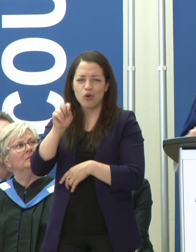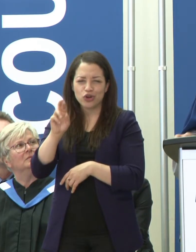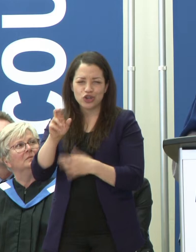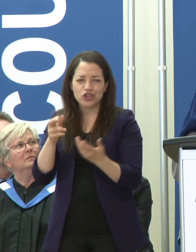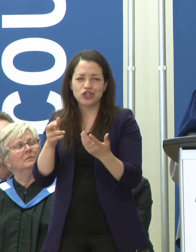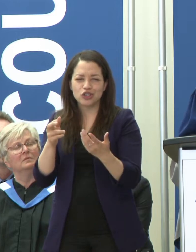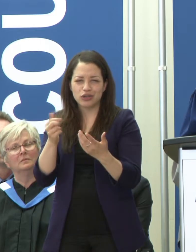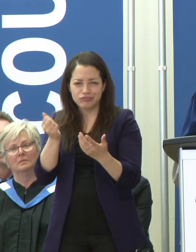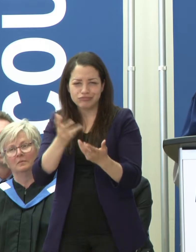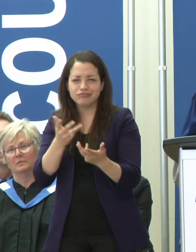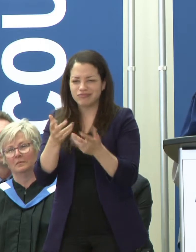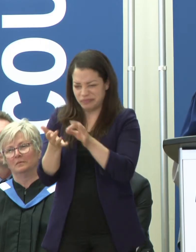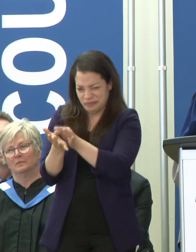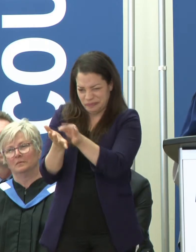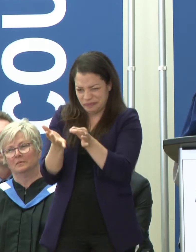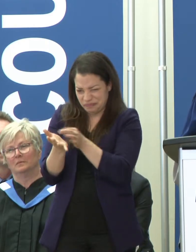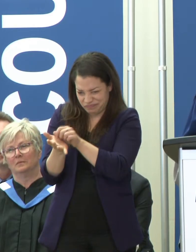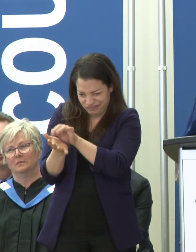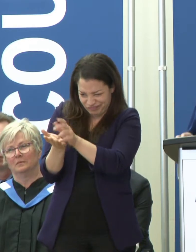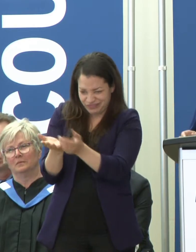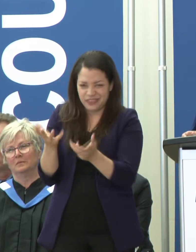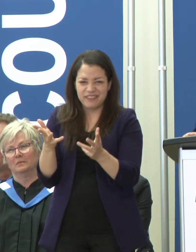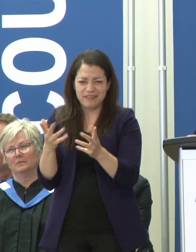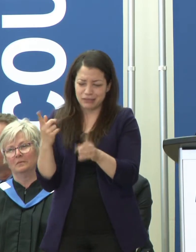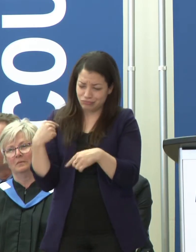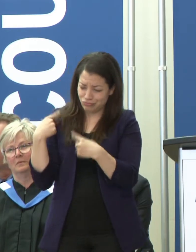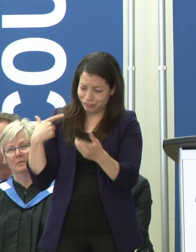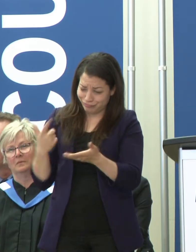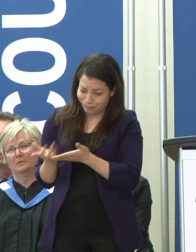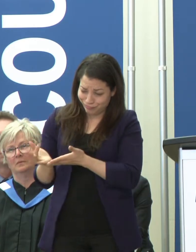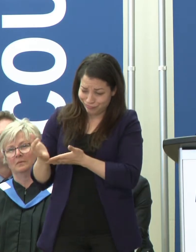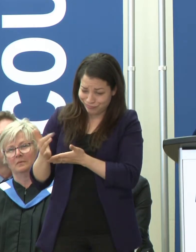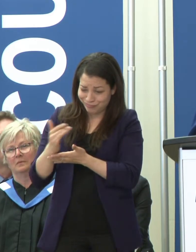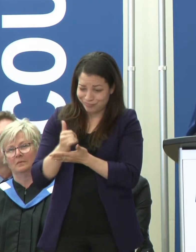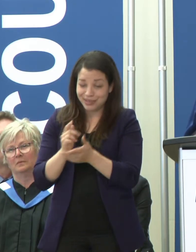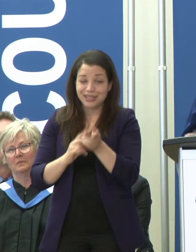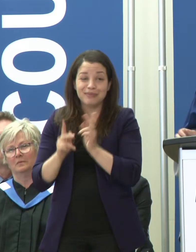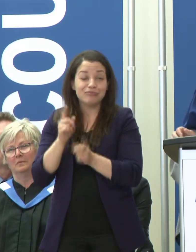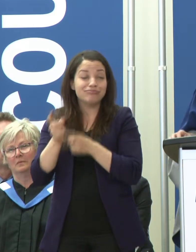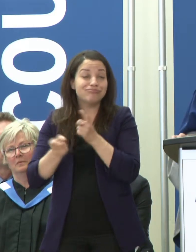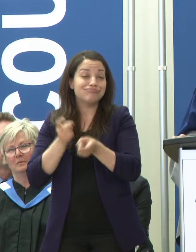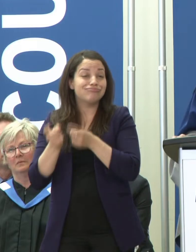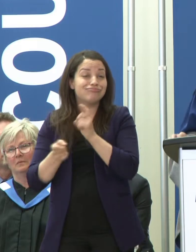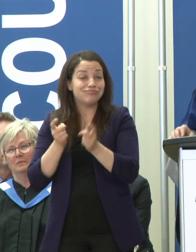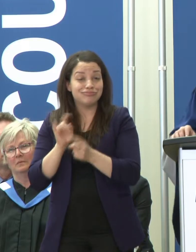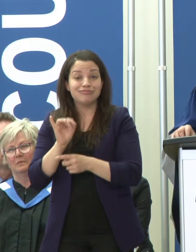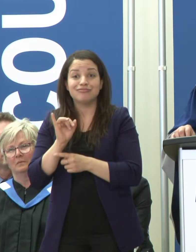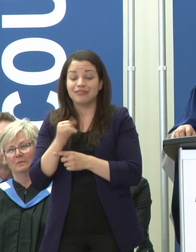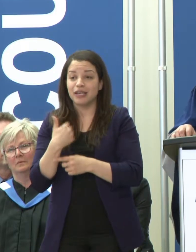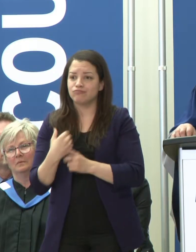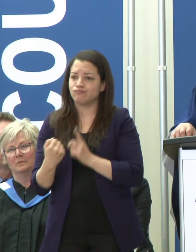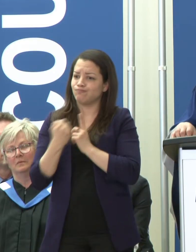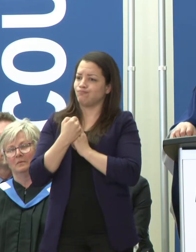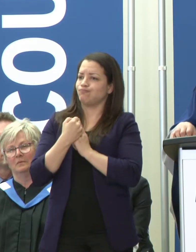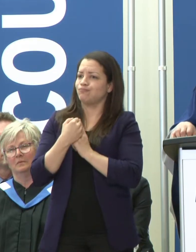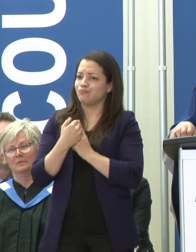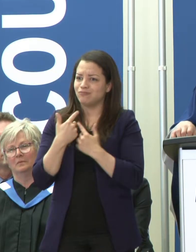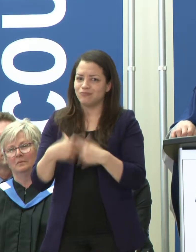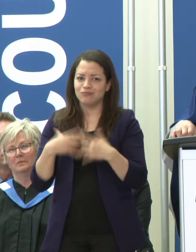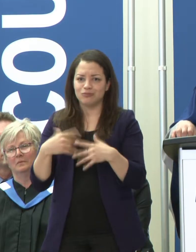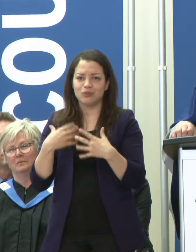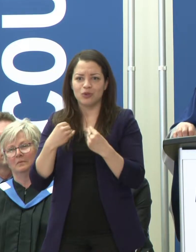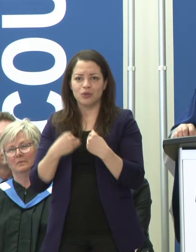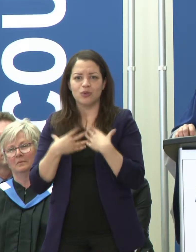These were the items that people had given him over the years of his public life that had a profoundly deep